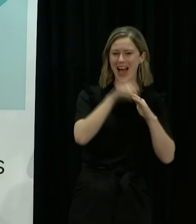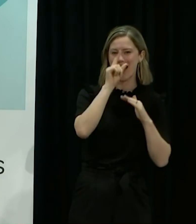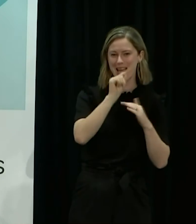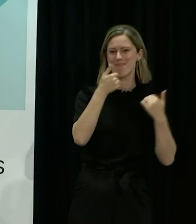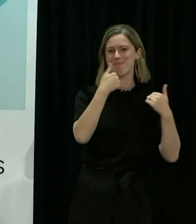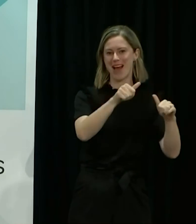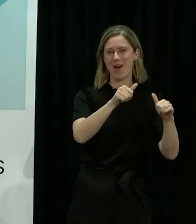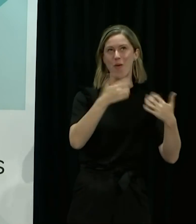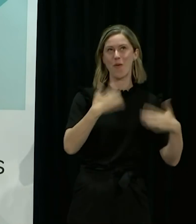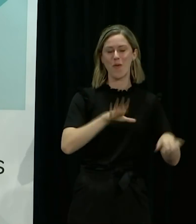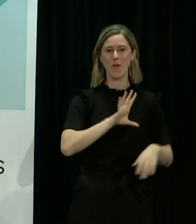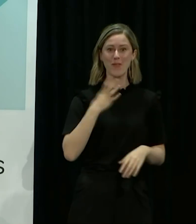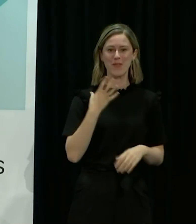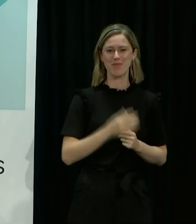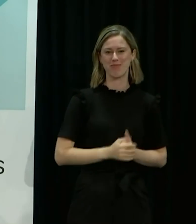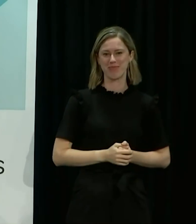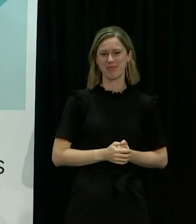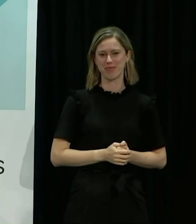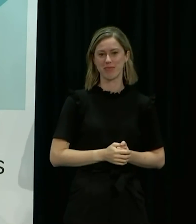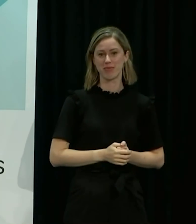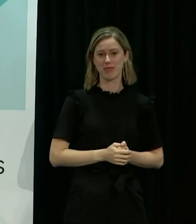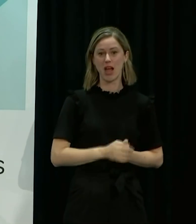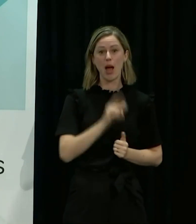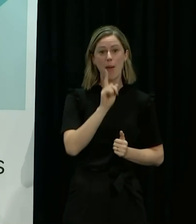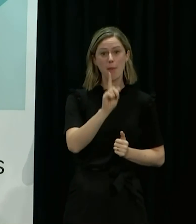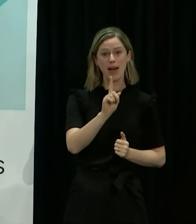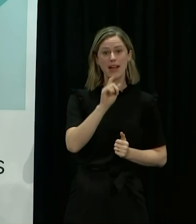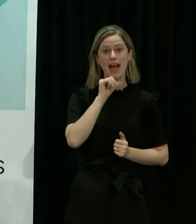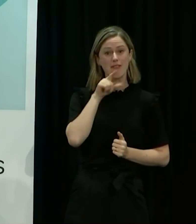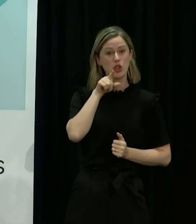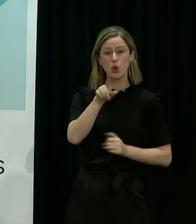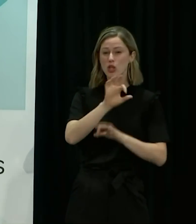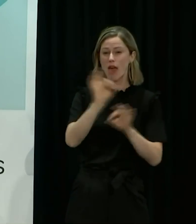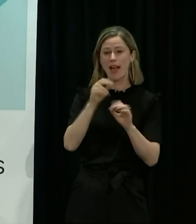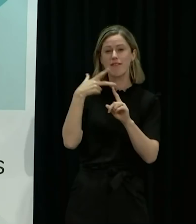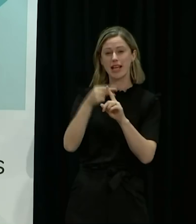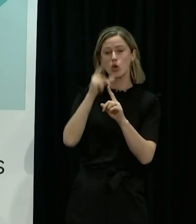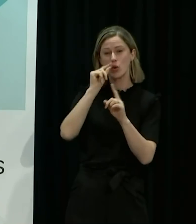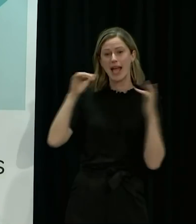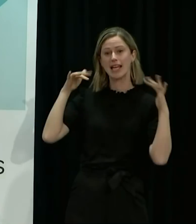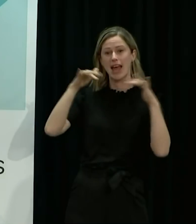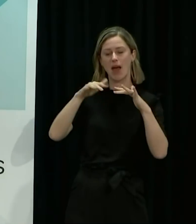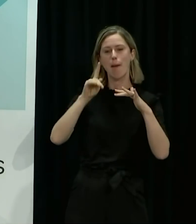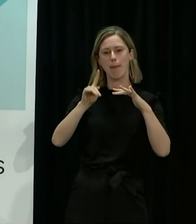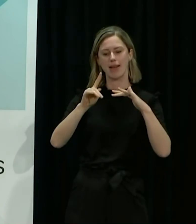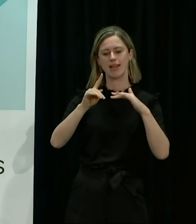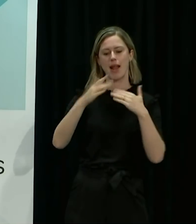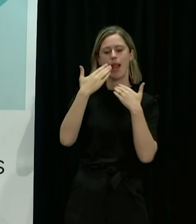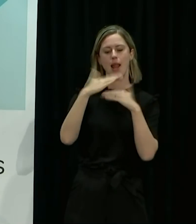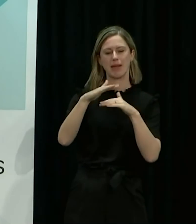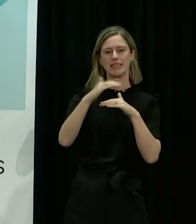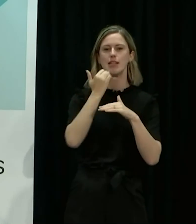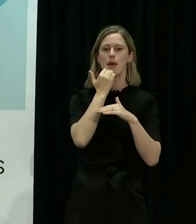inside. Luxury. If you are unvaccinated, you can gather with others, but the gathering limits are